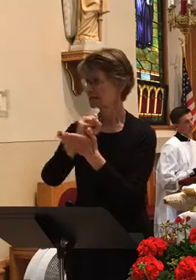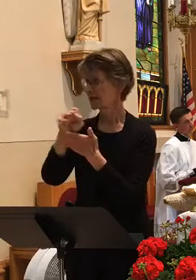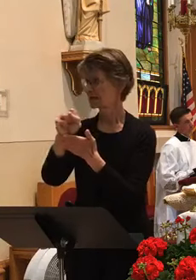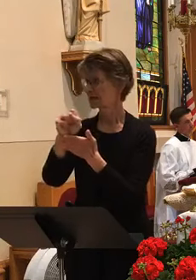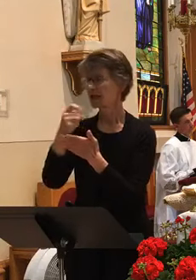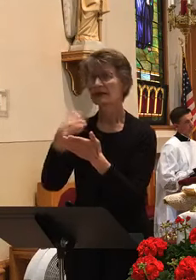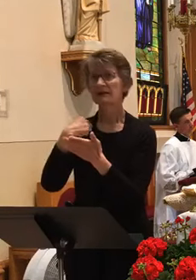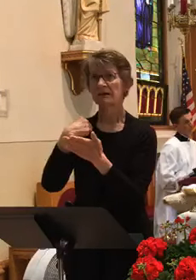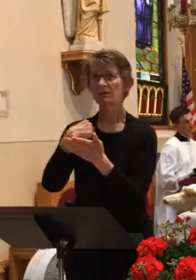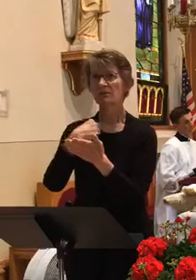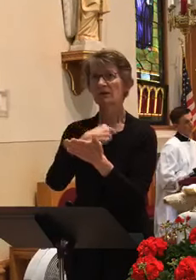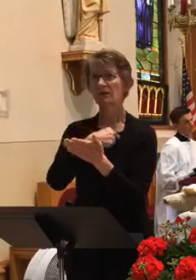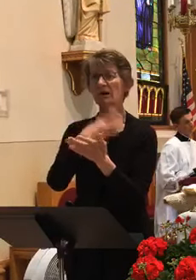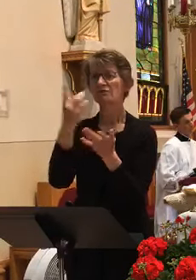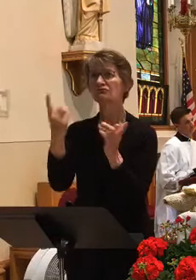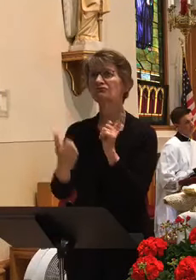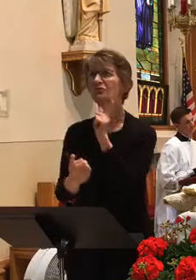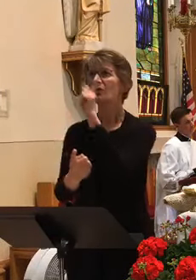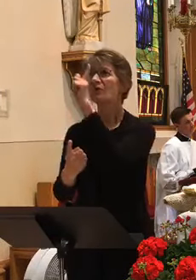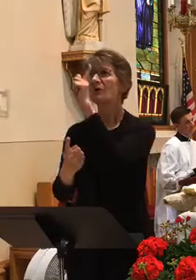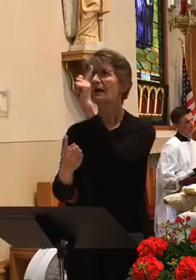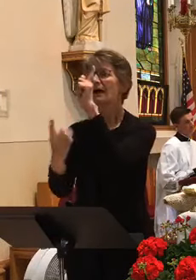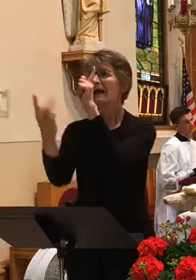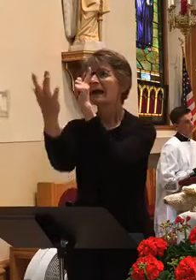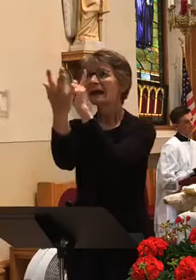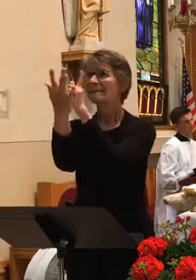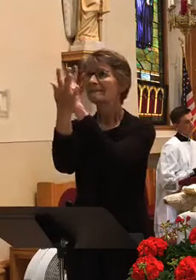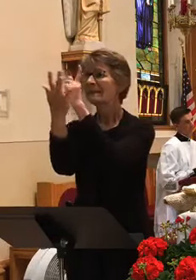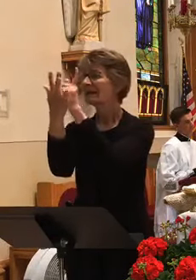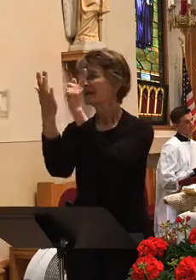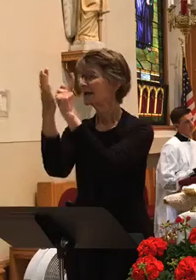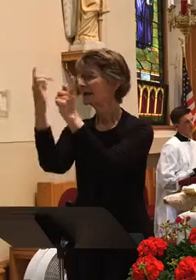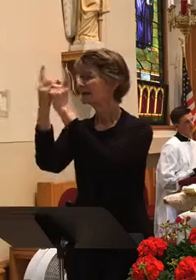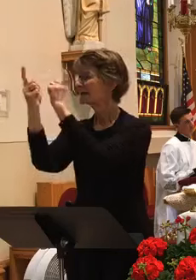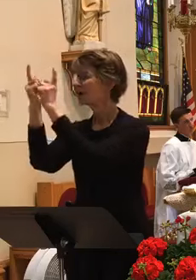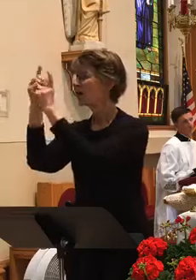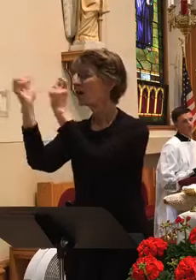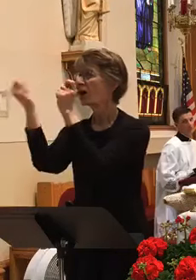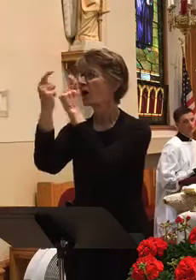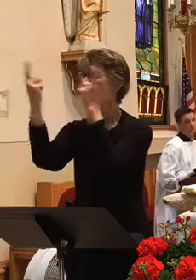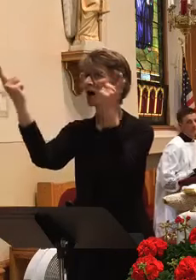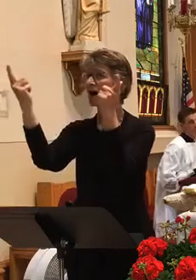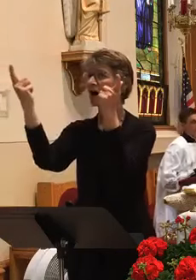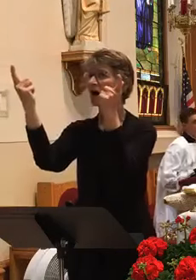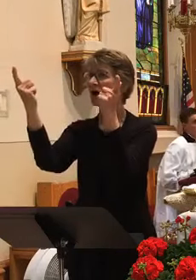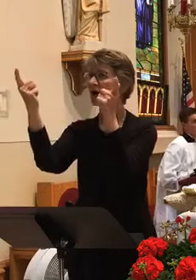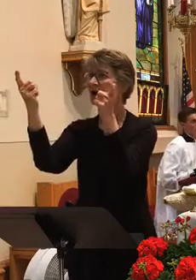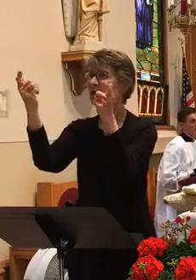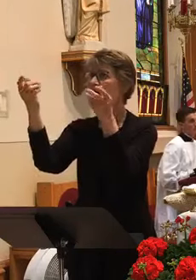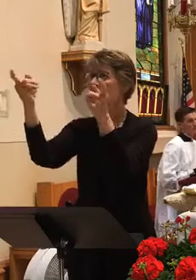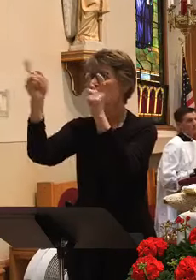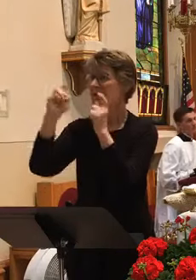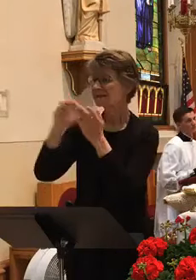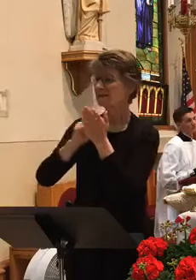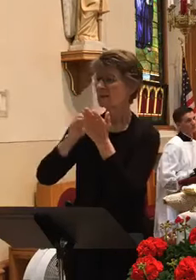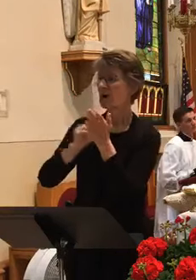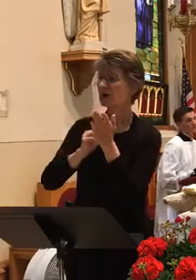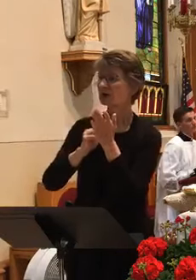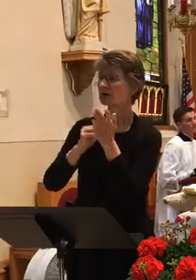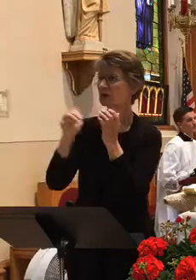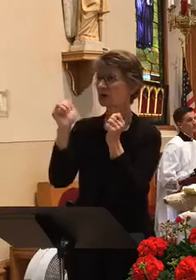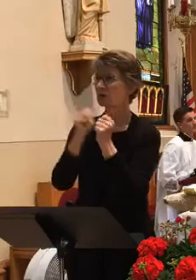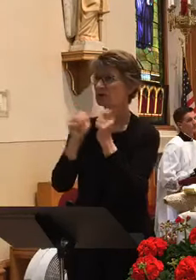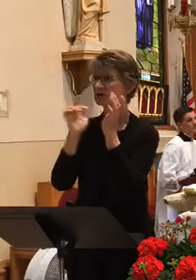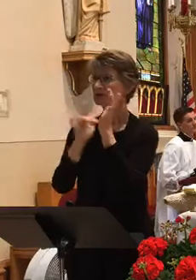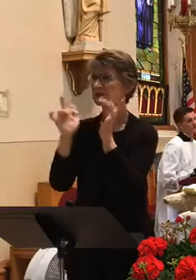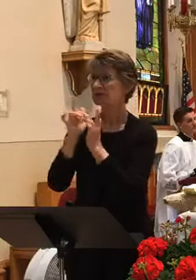into their company, not weighing our merits, but granting us your pardon. Through Christ our Lord, through whom